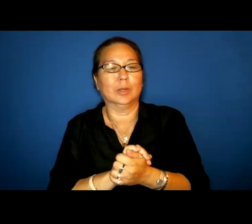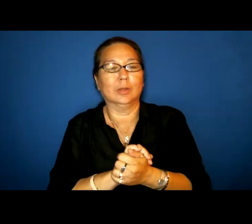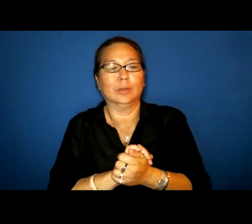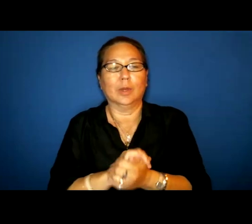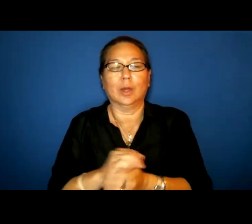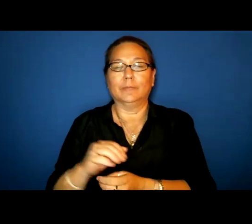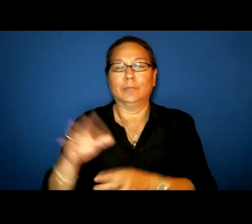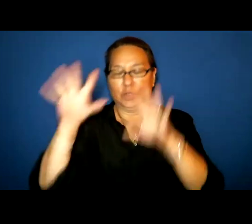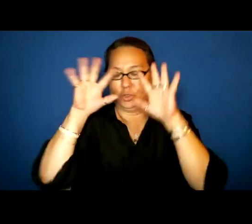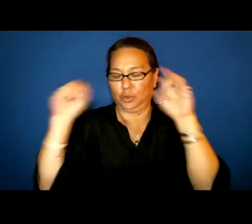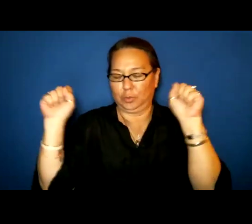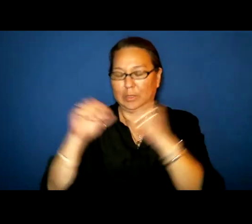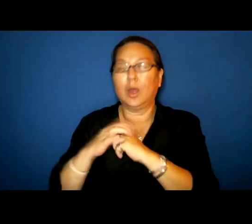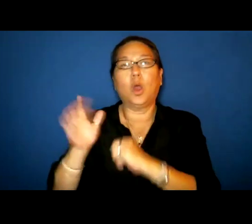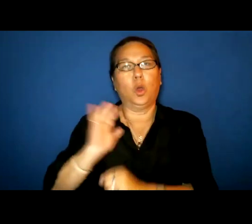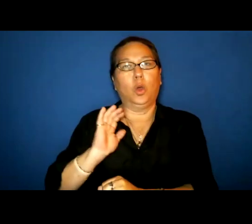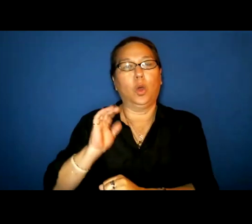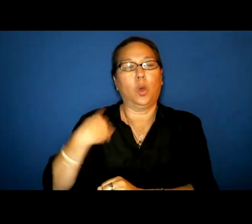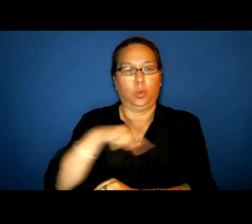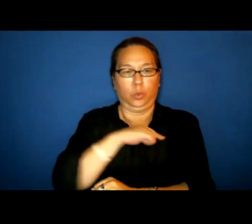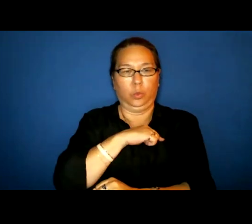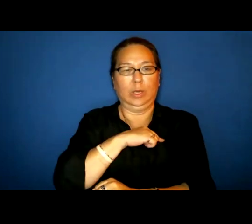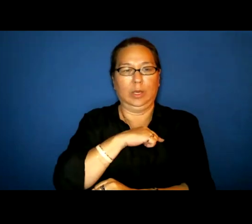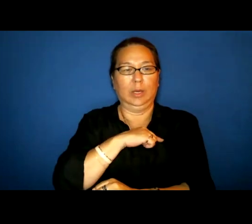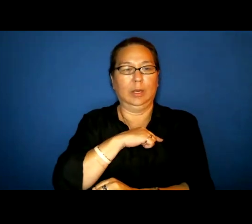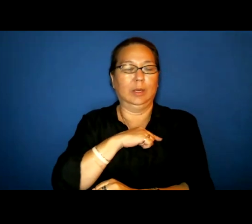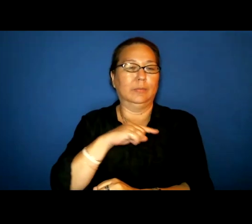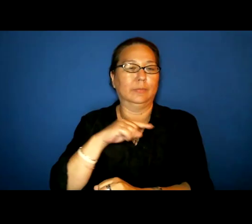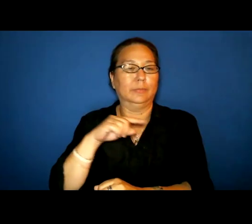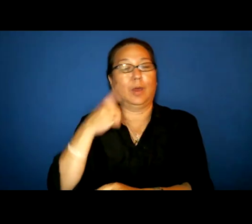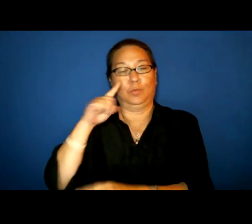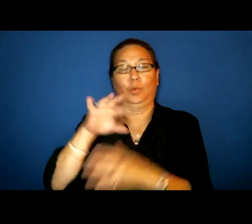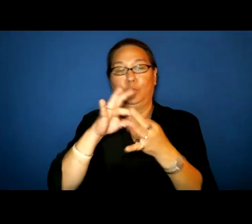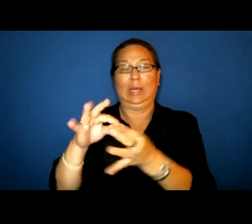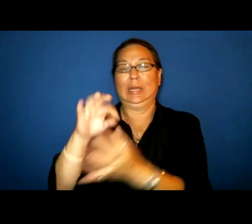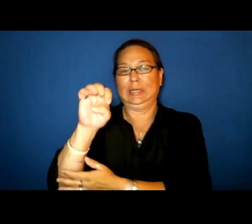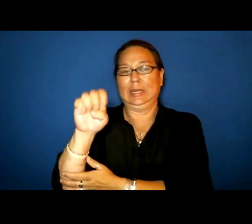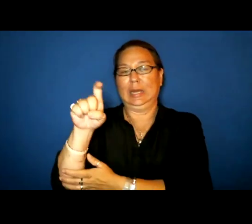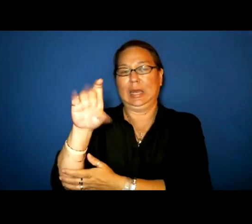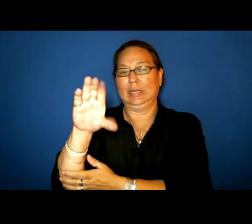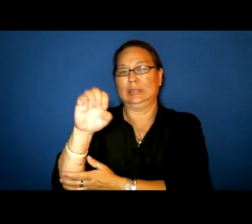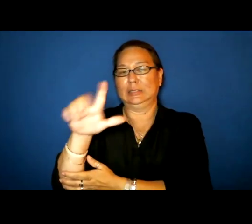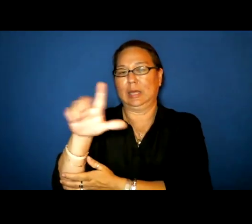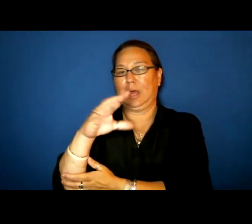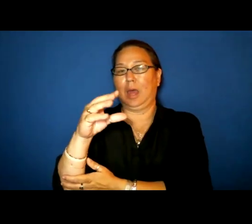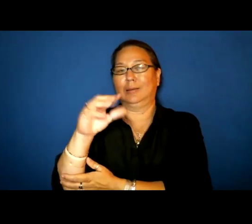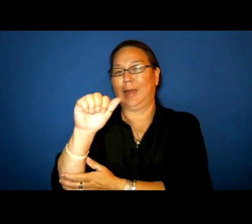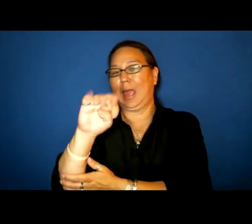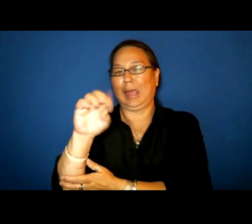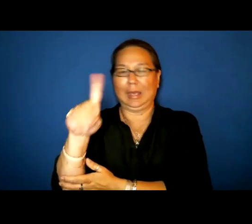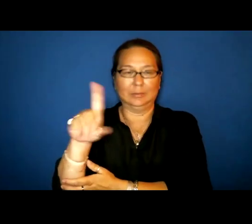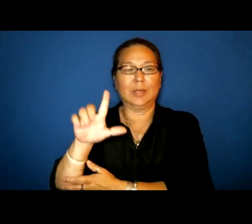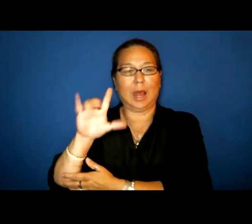worked very closely with every family. If the student wanted to move, either they were due to move or they wanted to move the year early,